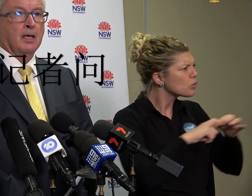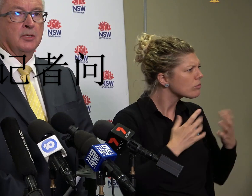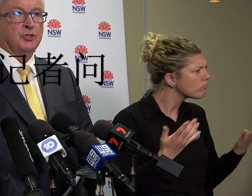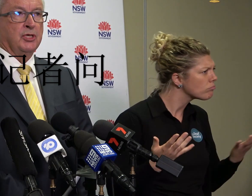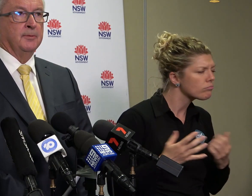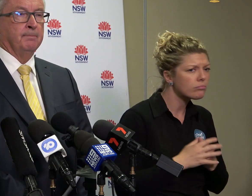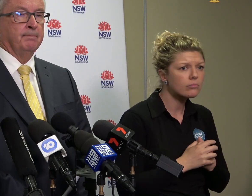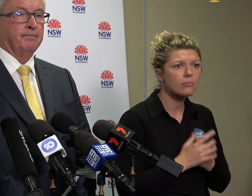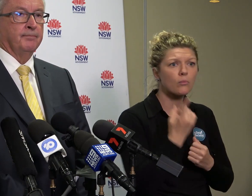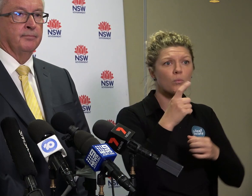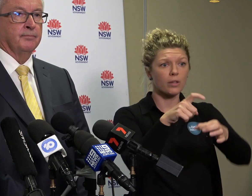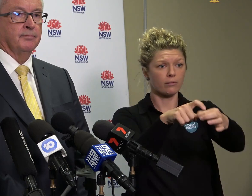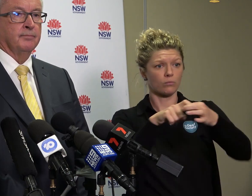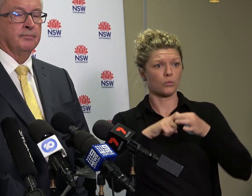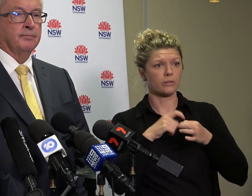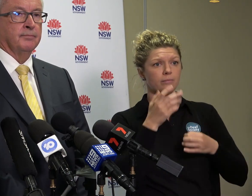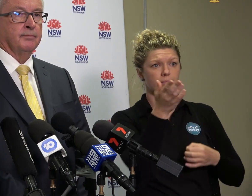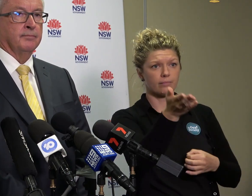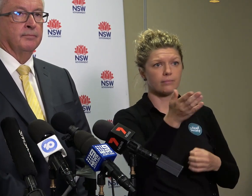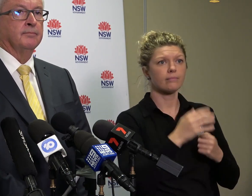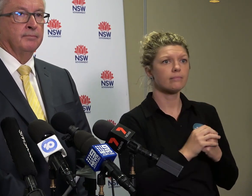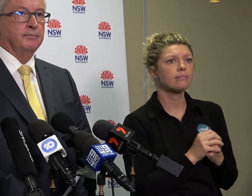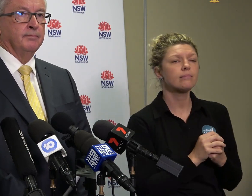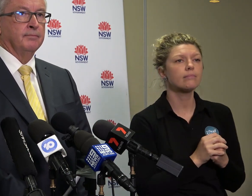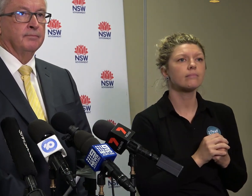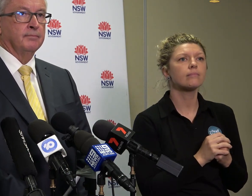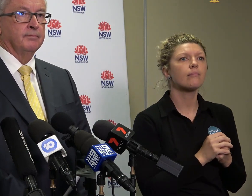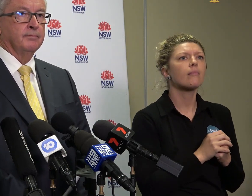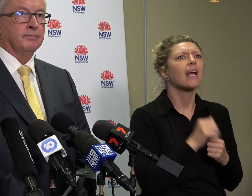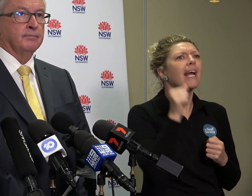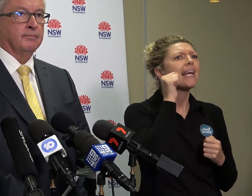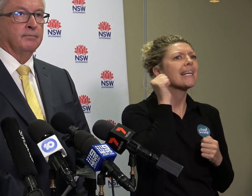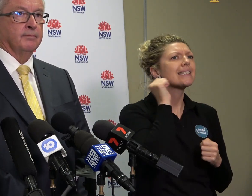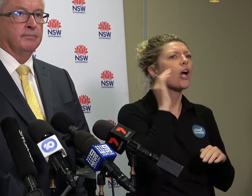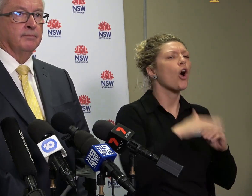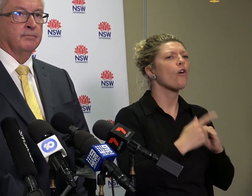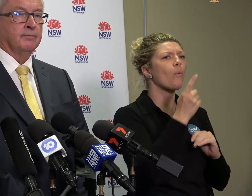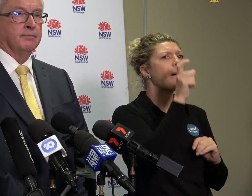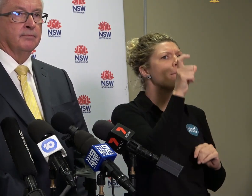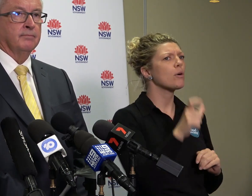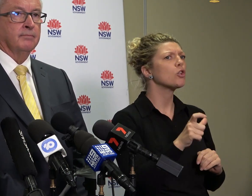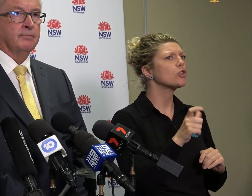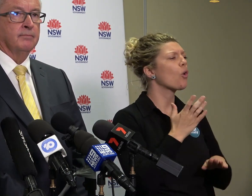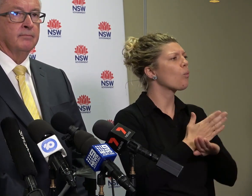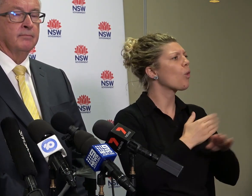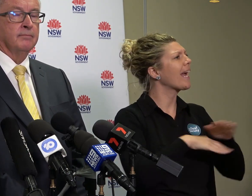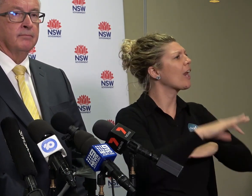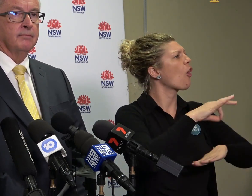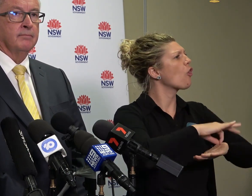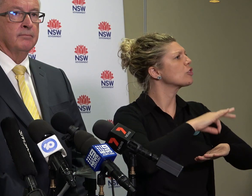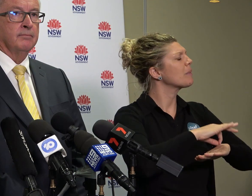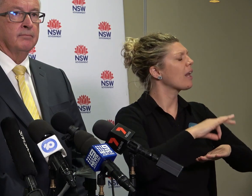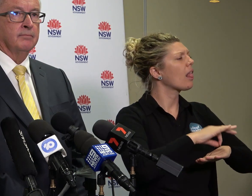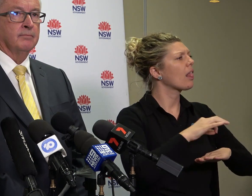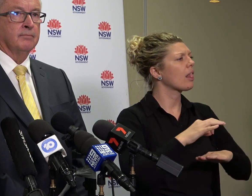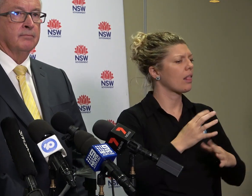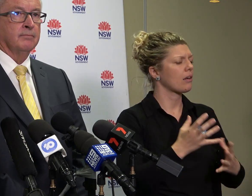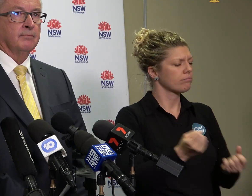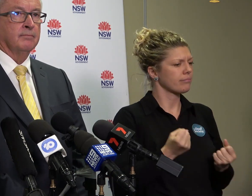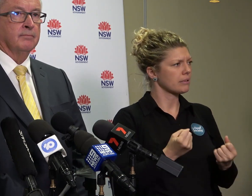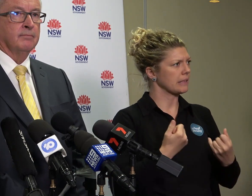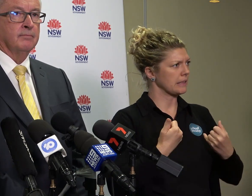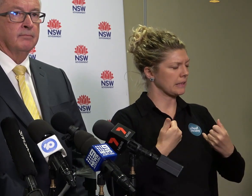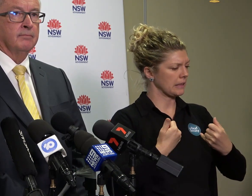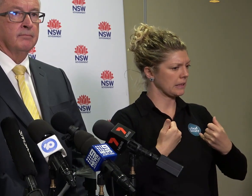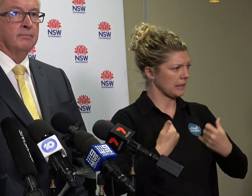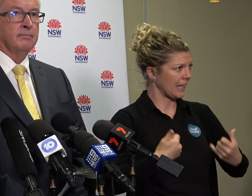about the health worker Sure. we learned of yesterday who's infected? Can we confirm that they were a doctor,